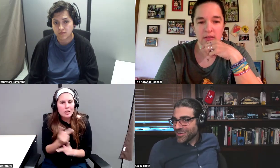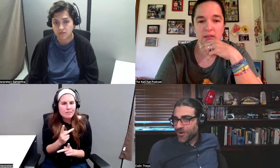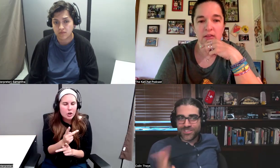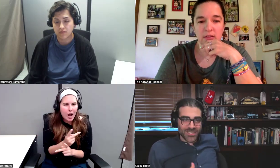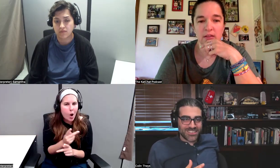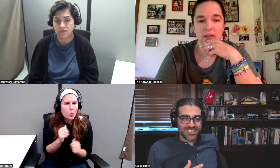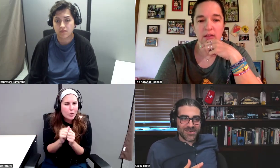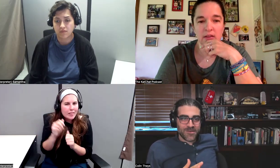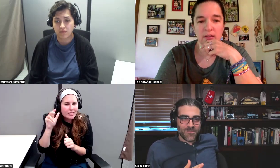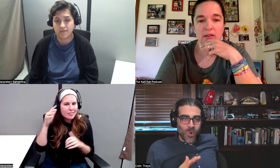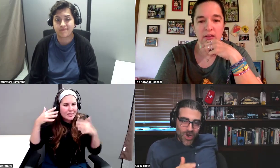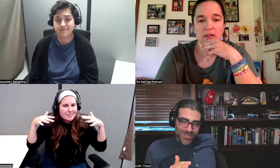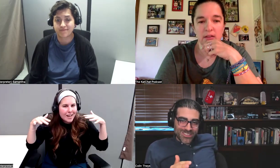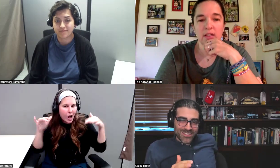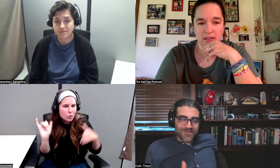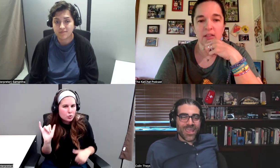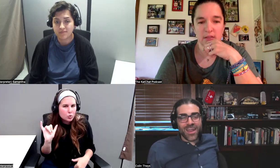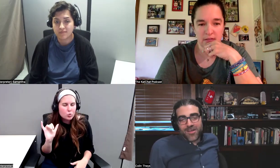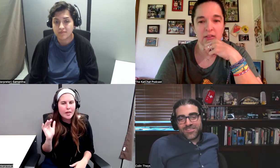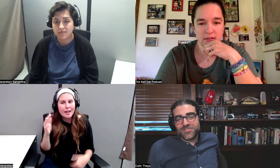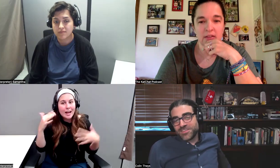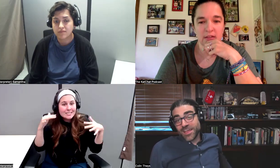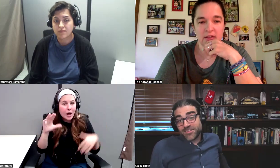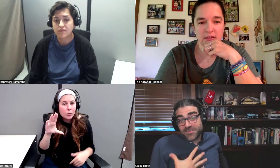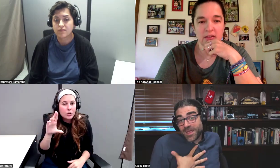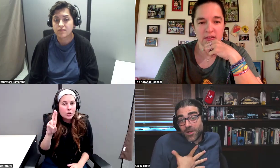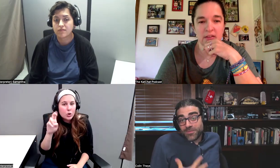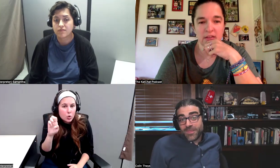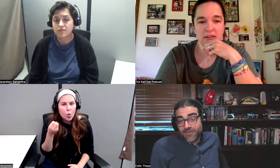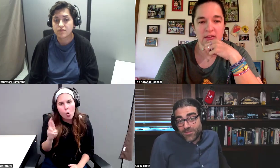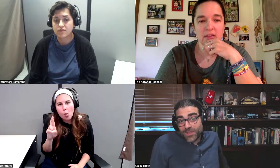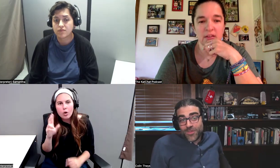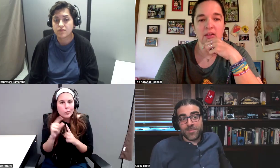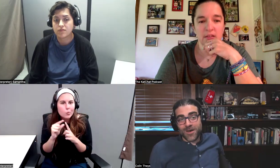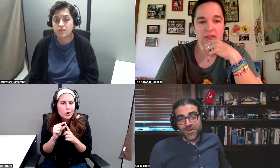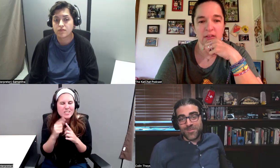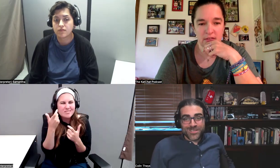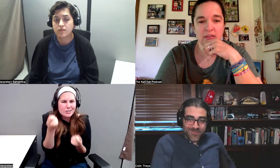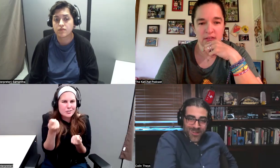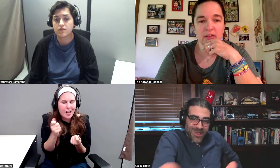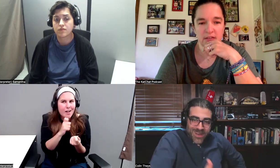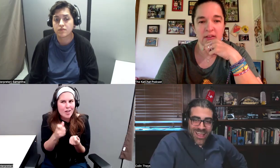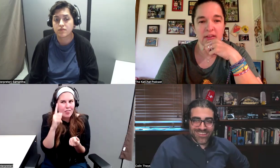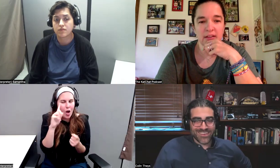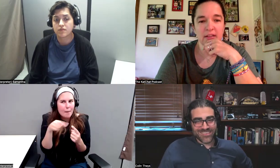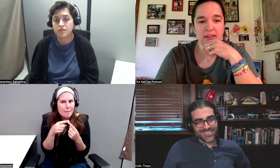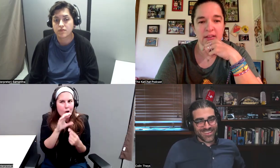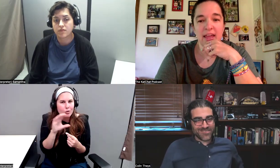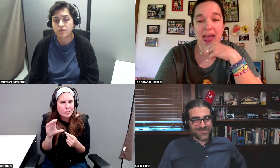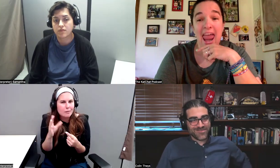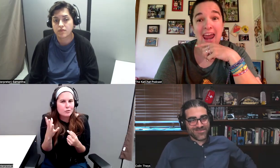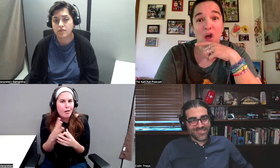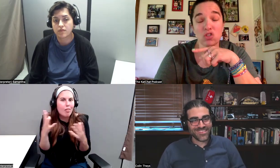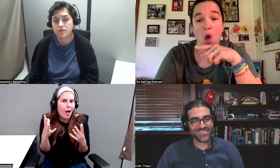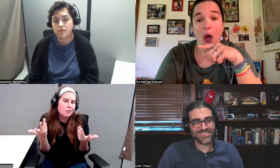cues or just words? And I don't know, it's interesting. It's just this thing I haven't really thought about very much, and I figured I would ask, you